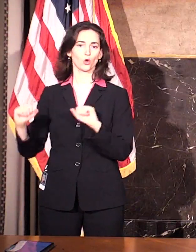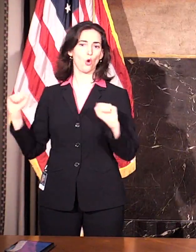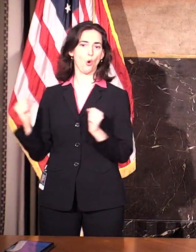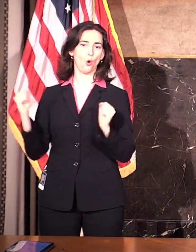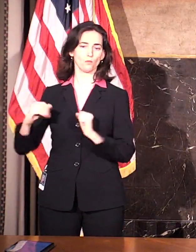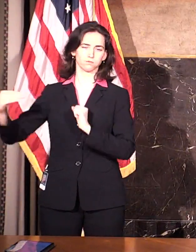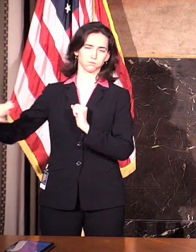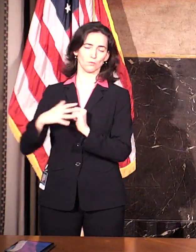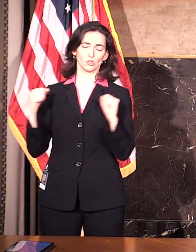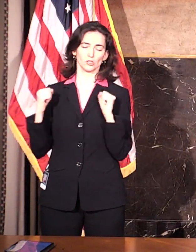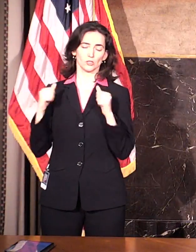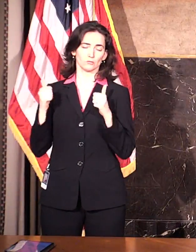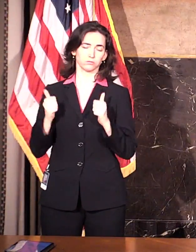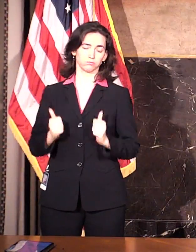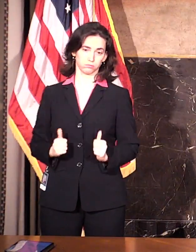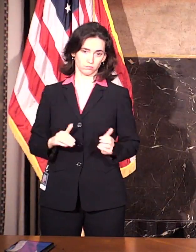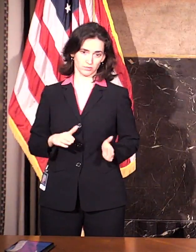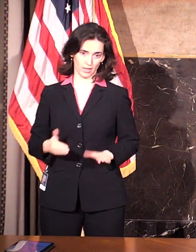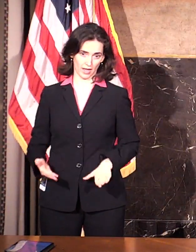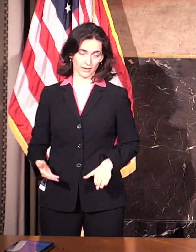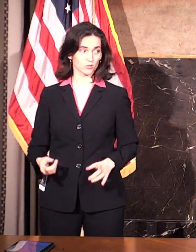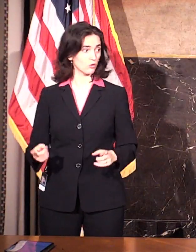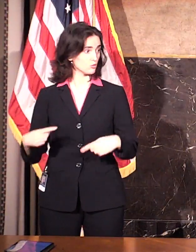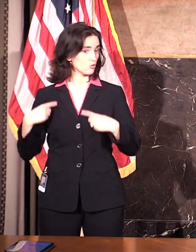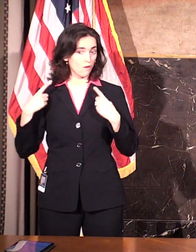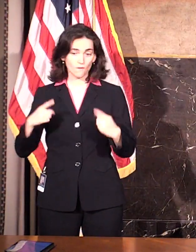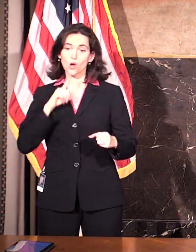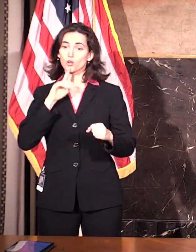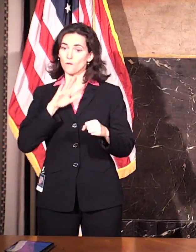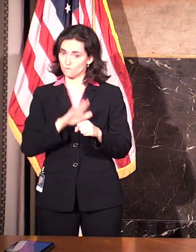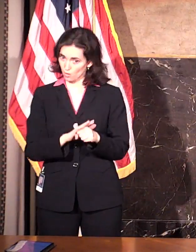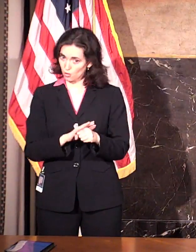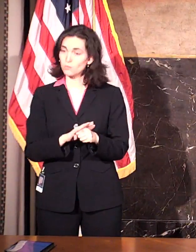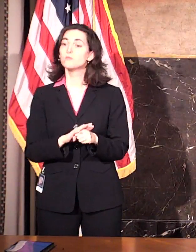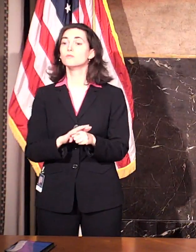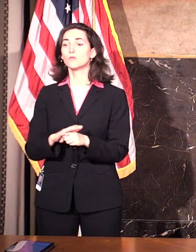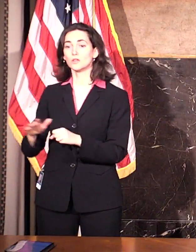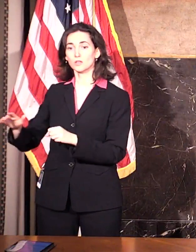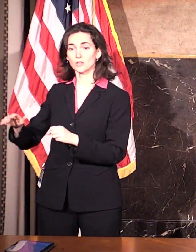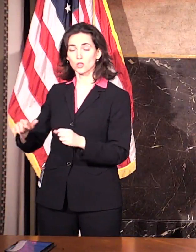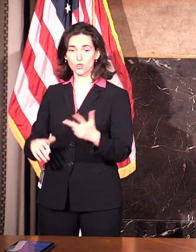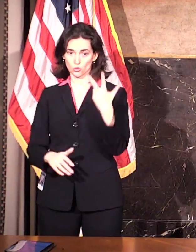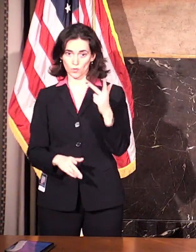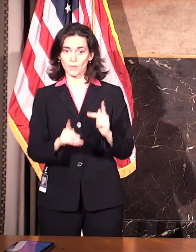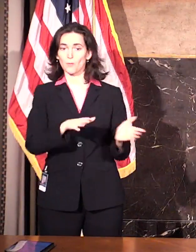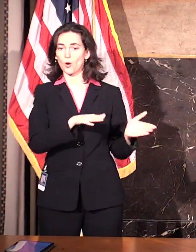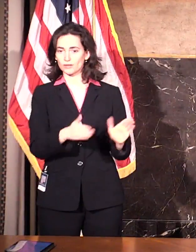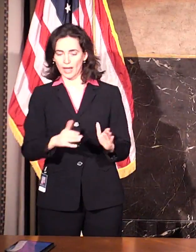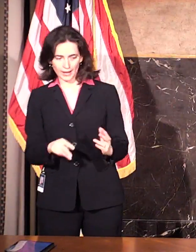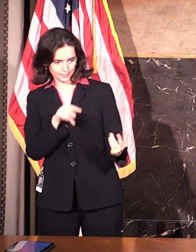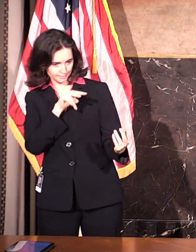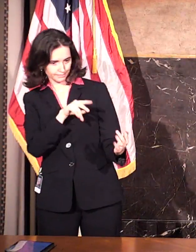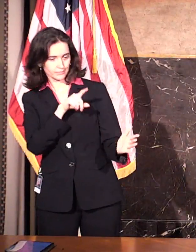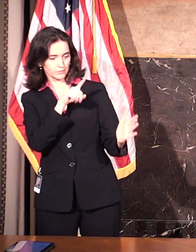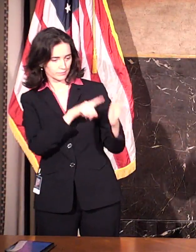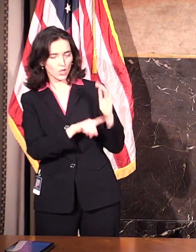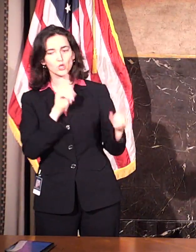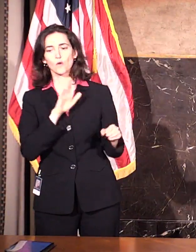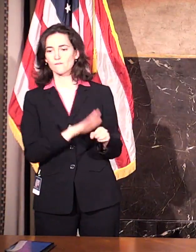now, we still have a total of 3 deaths that have been confirmed by coroners as winter storm related.